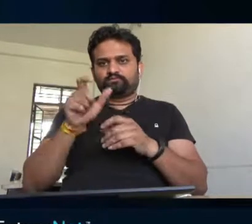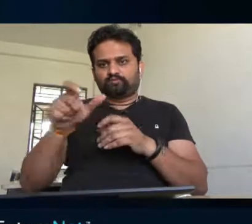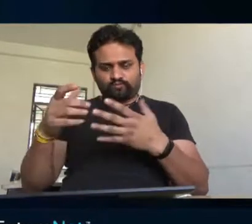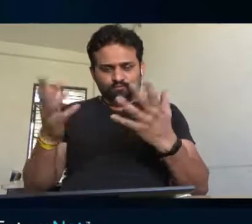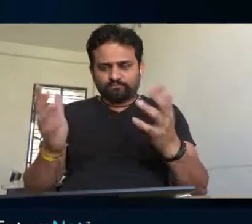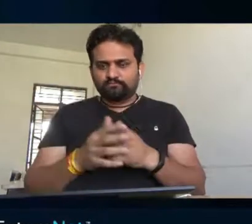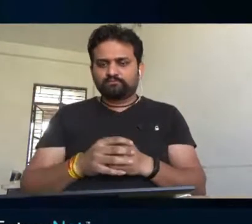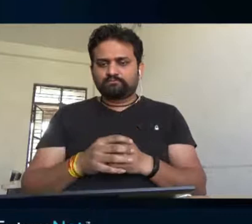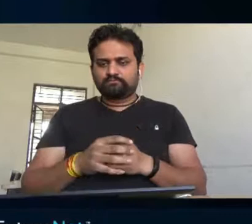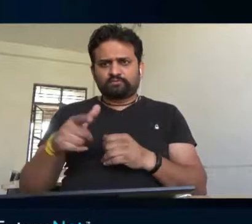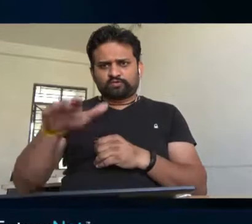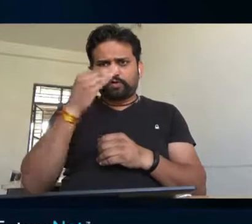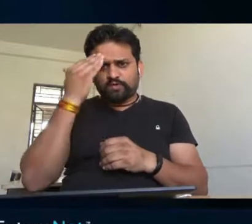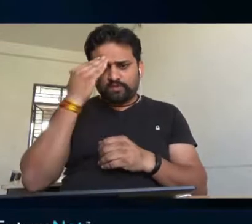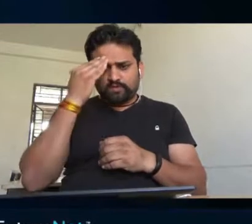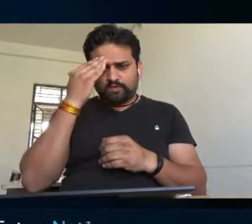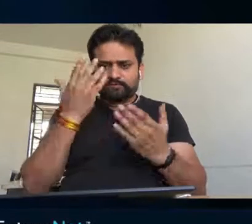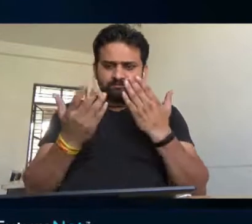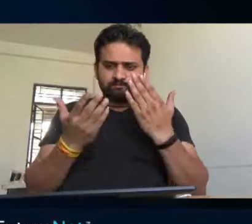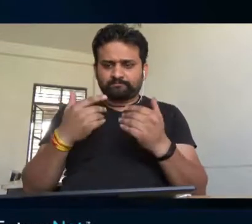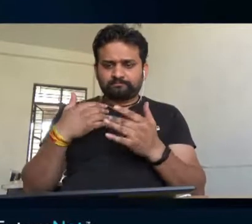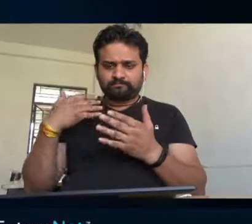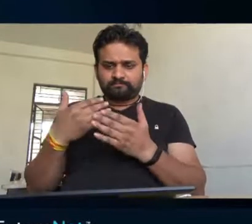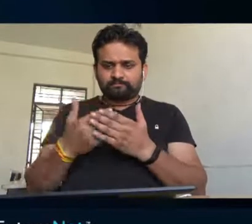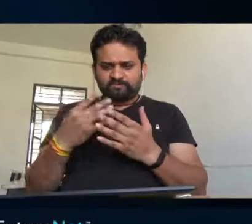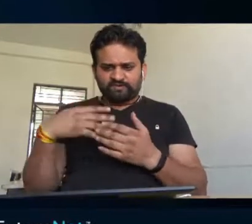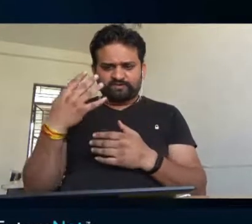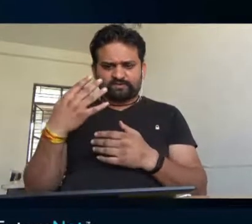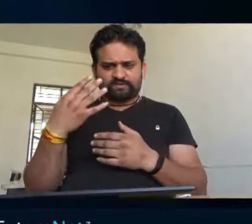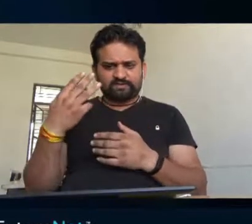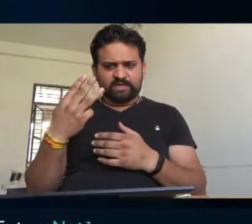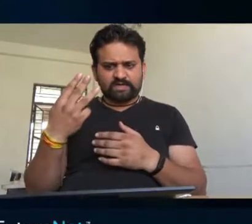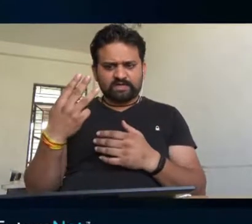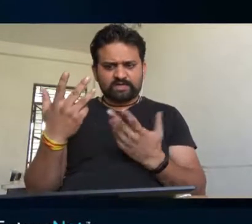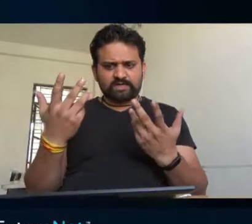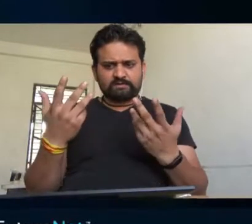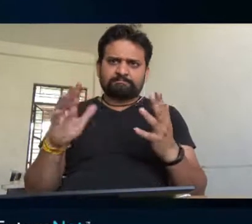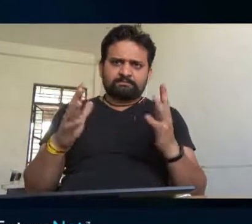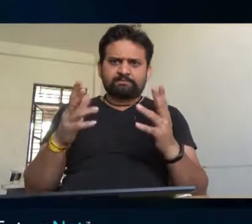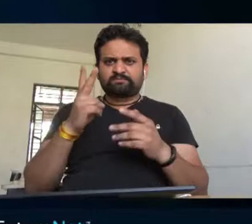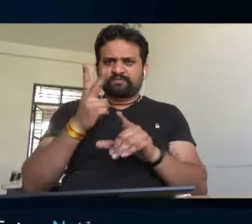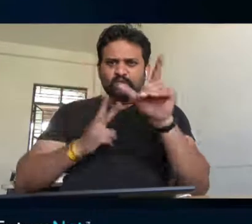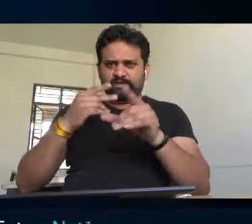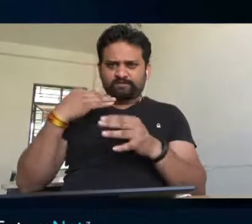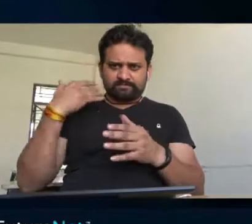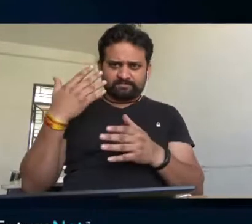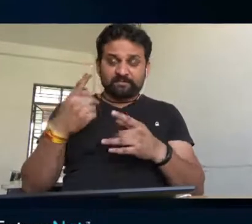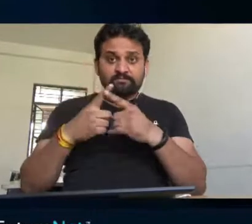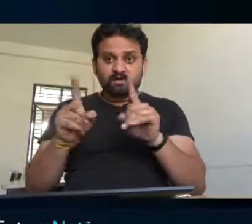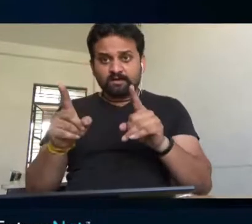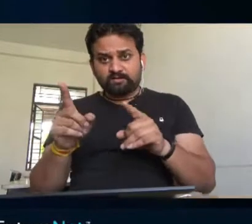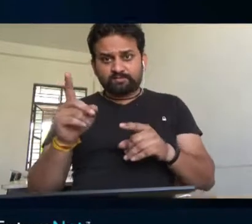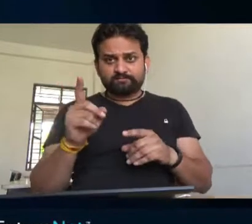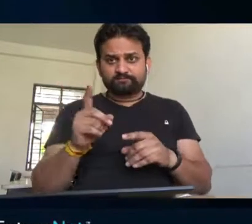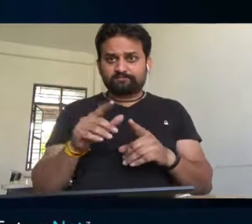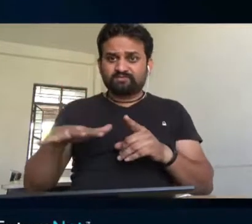We go through a lot of questions first, and then we make big plans for